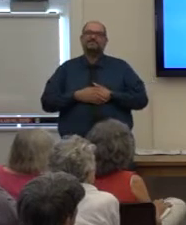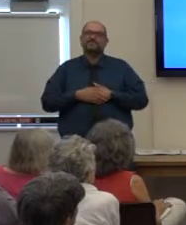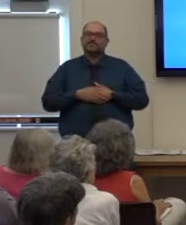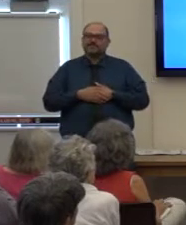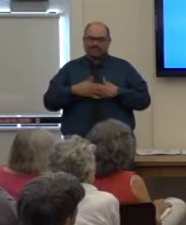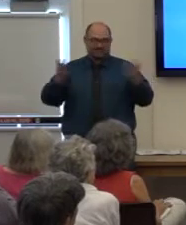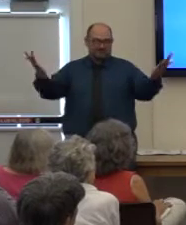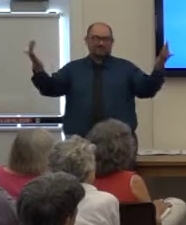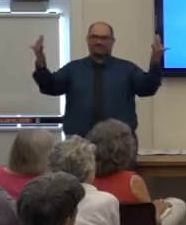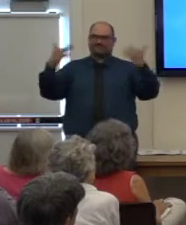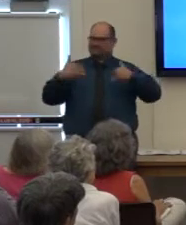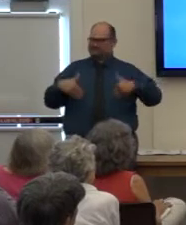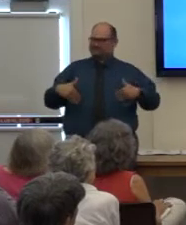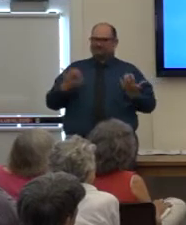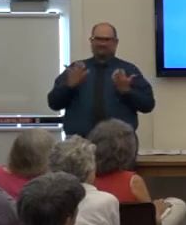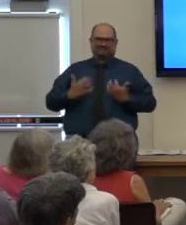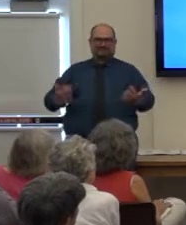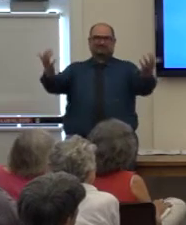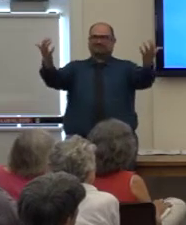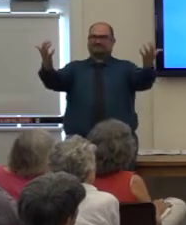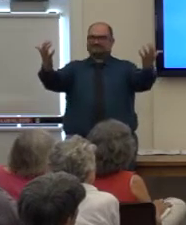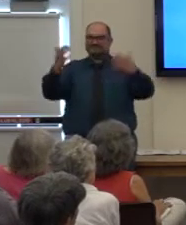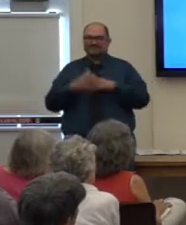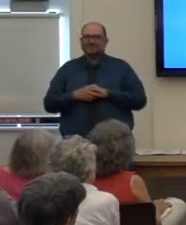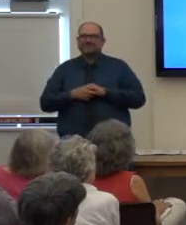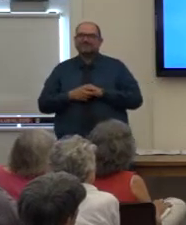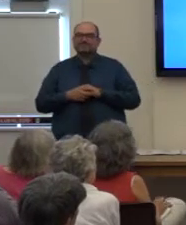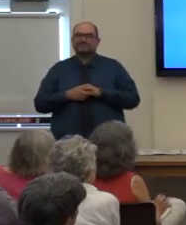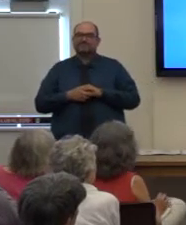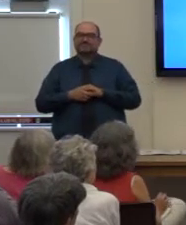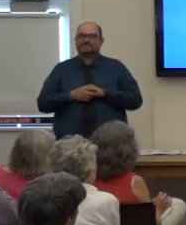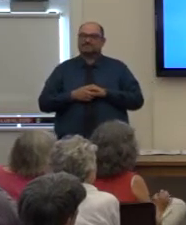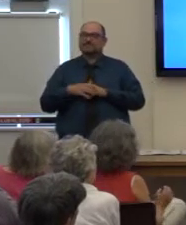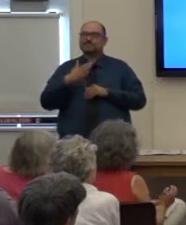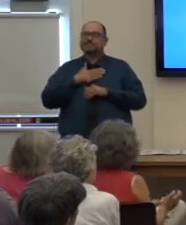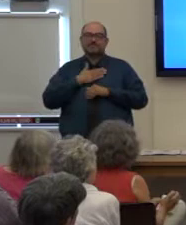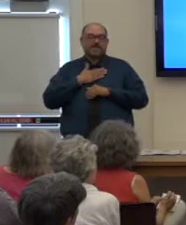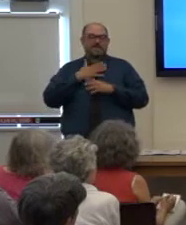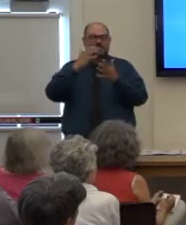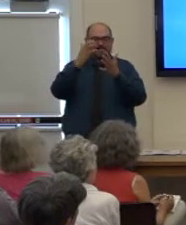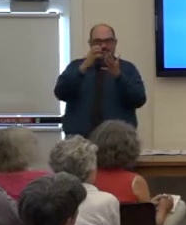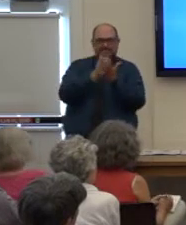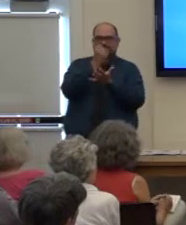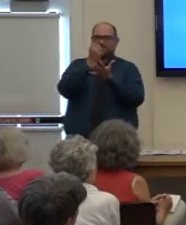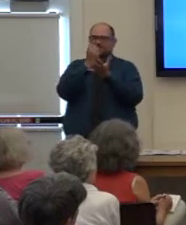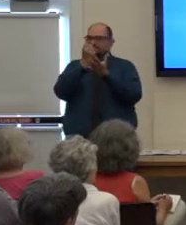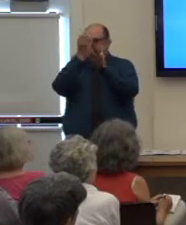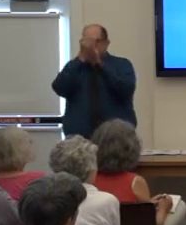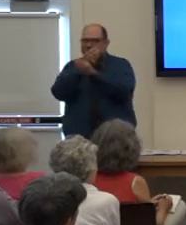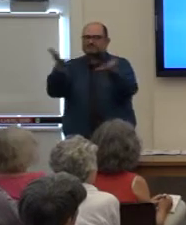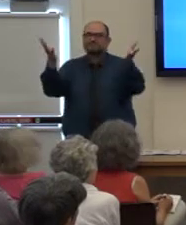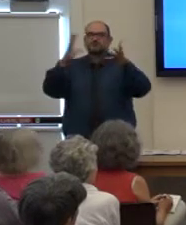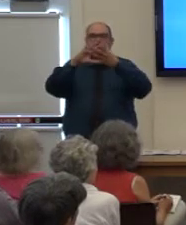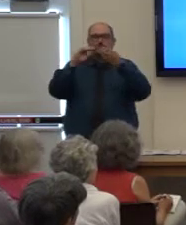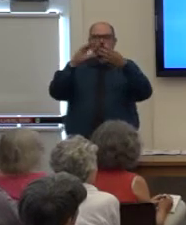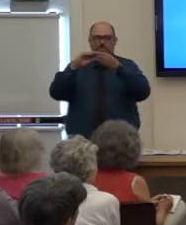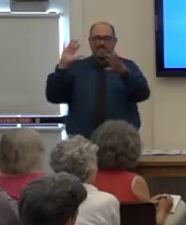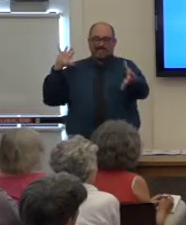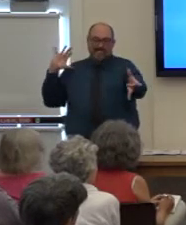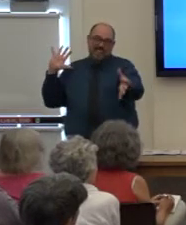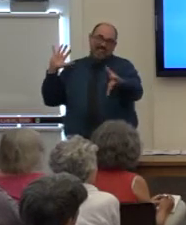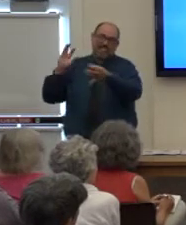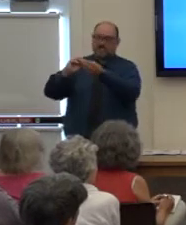to tell a 250-year complicated story in 15 minutes, so no